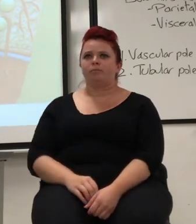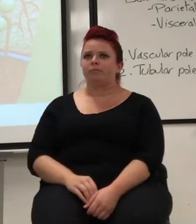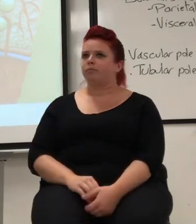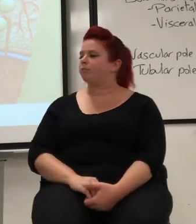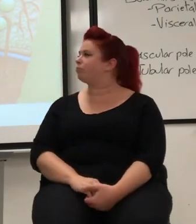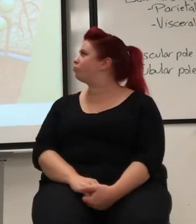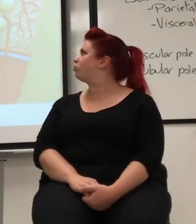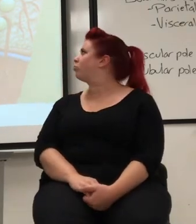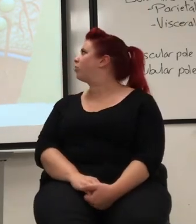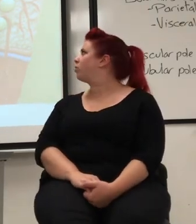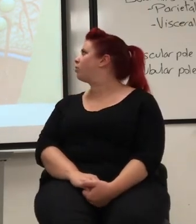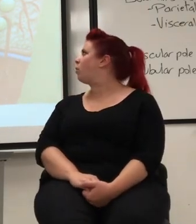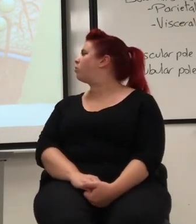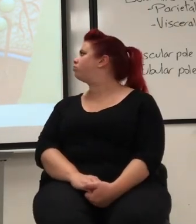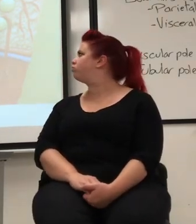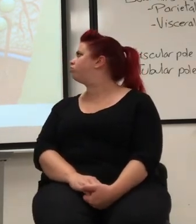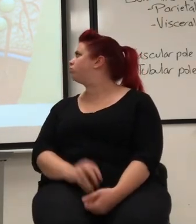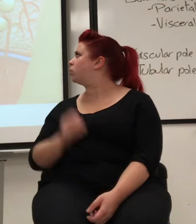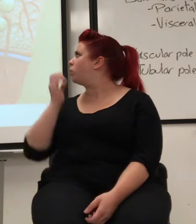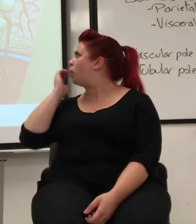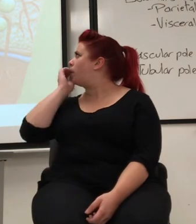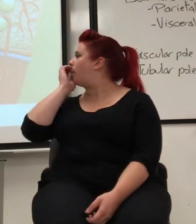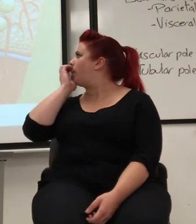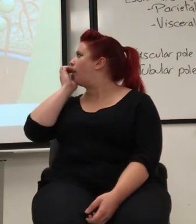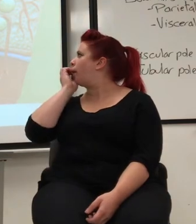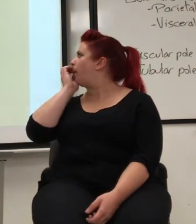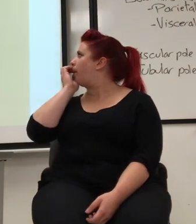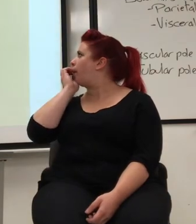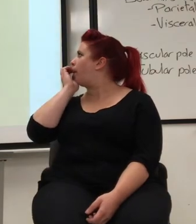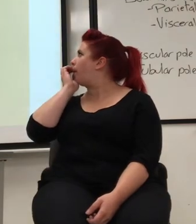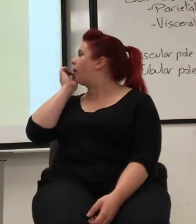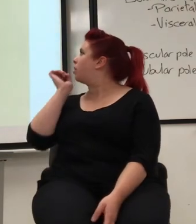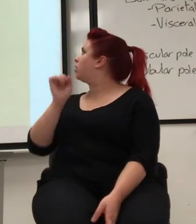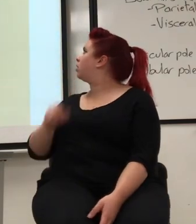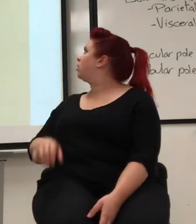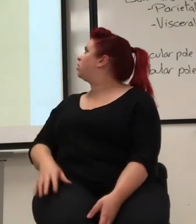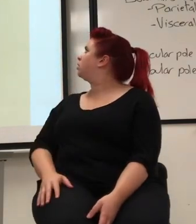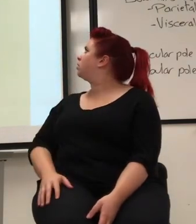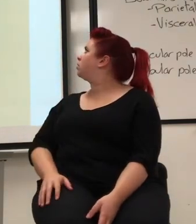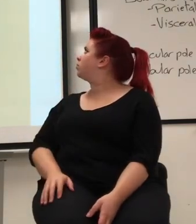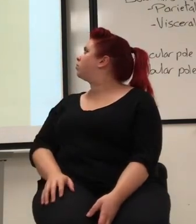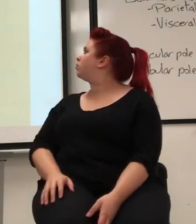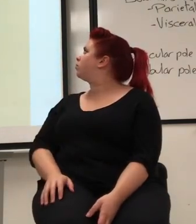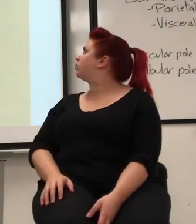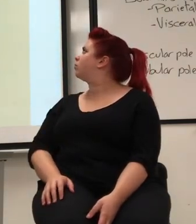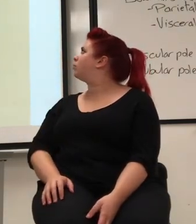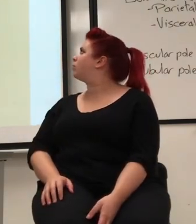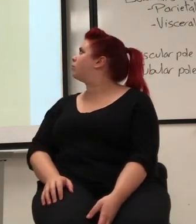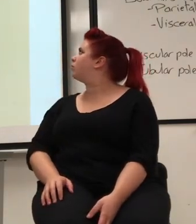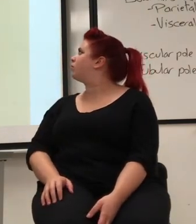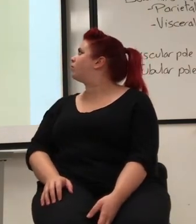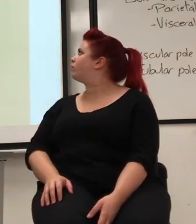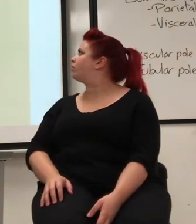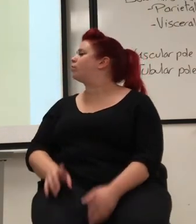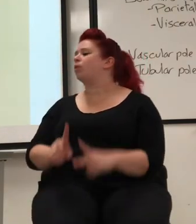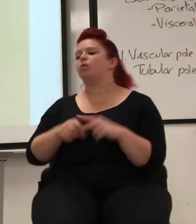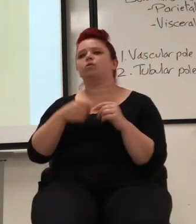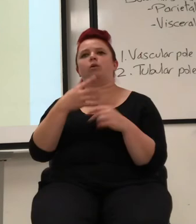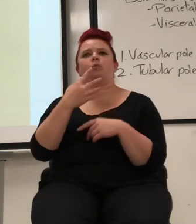All right, let's move on. Some more pictures here. The how to pictures. Let's start with our three capillary